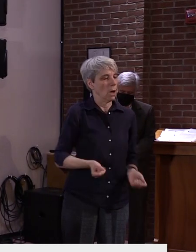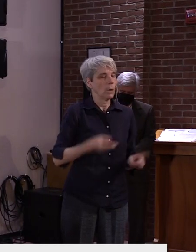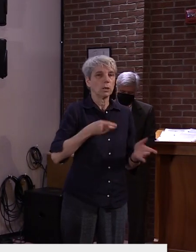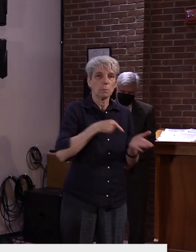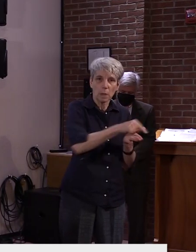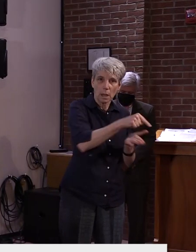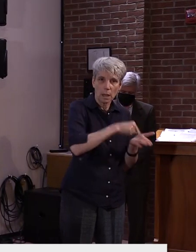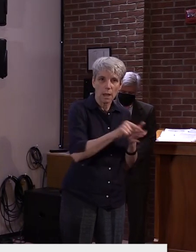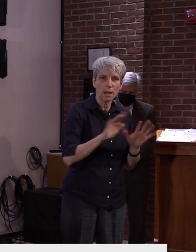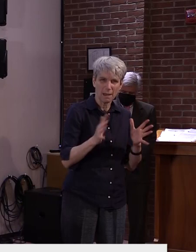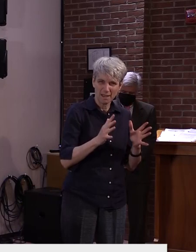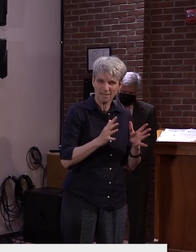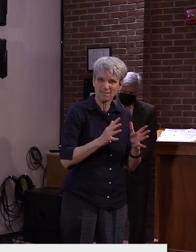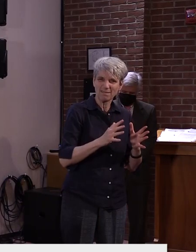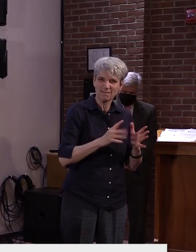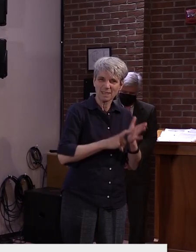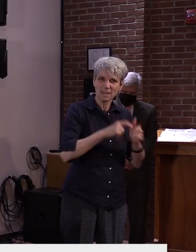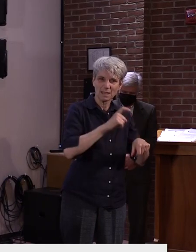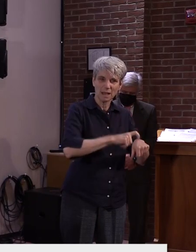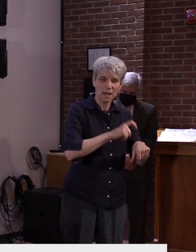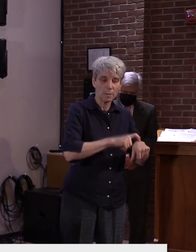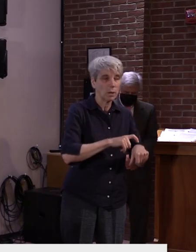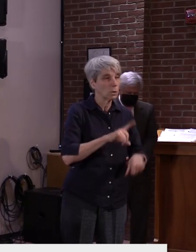on multiple occasions to receive